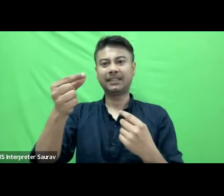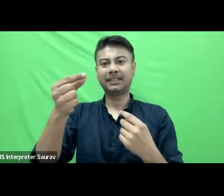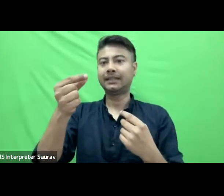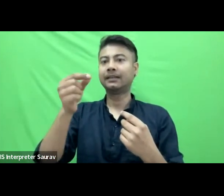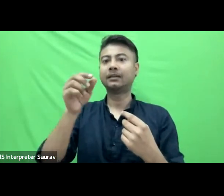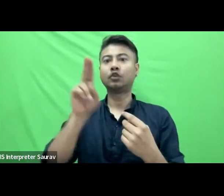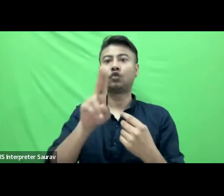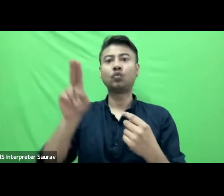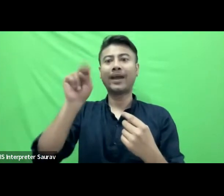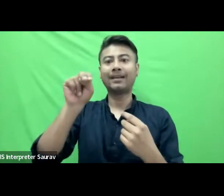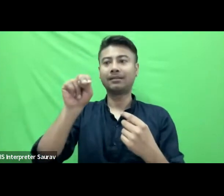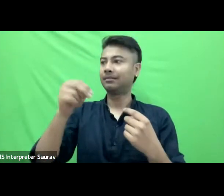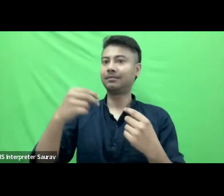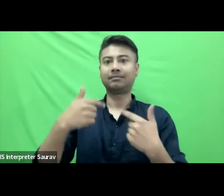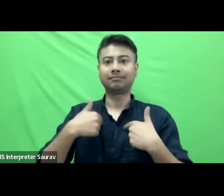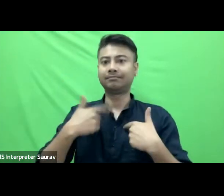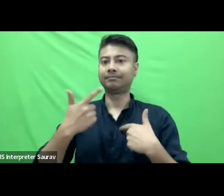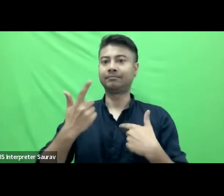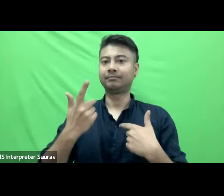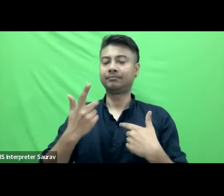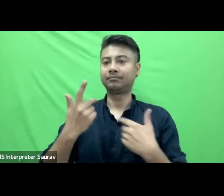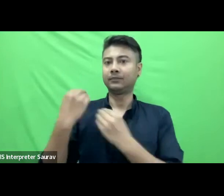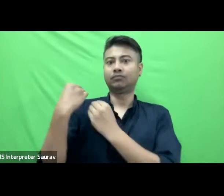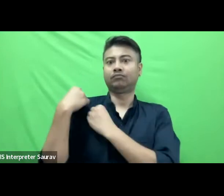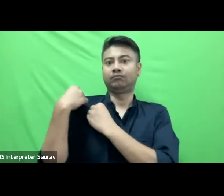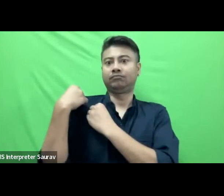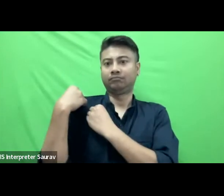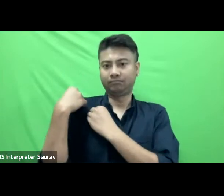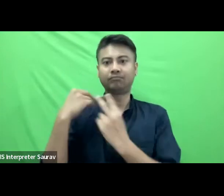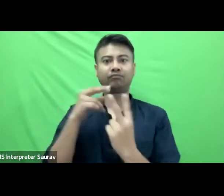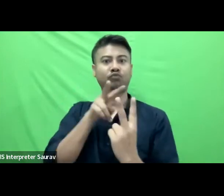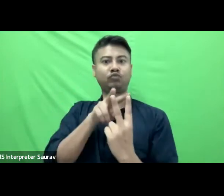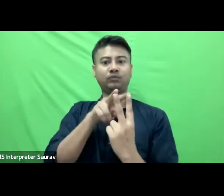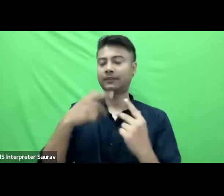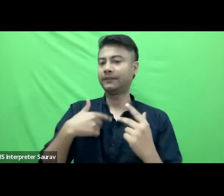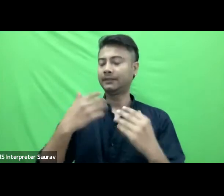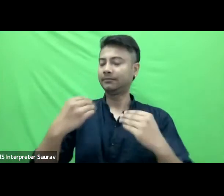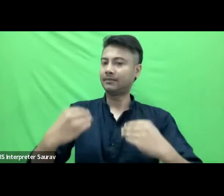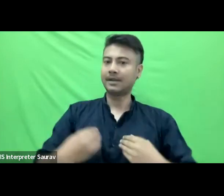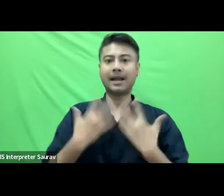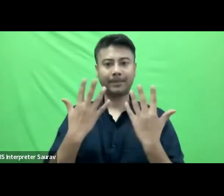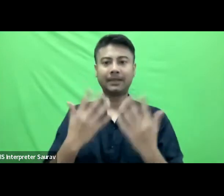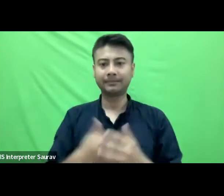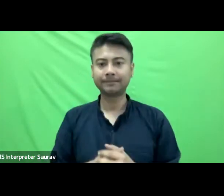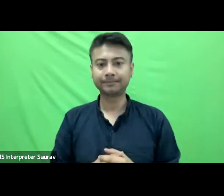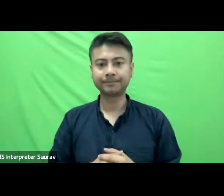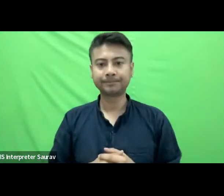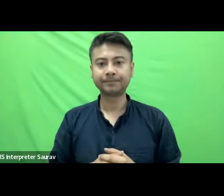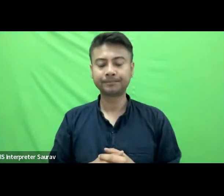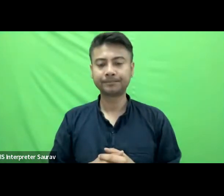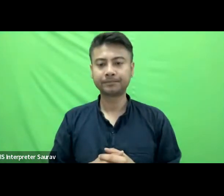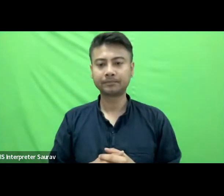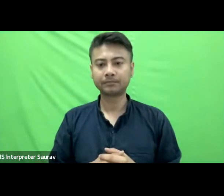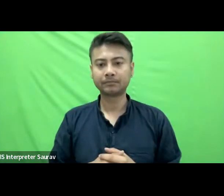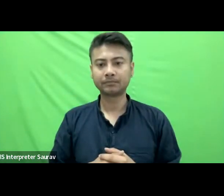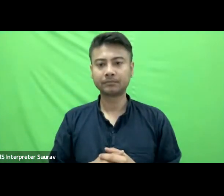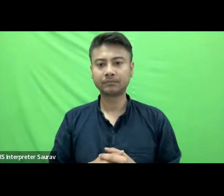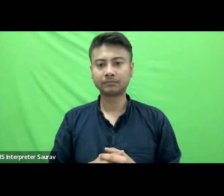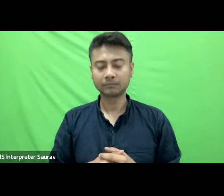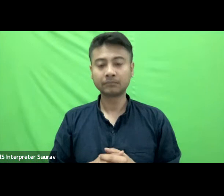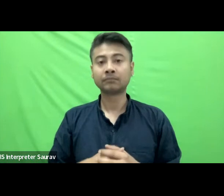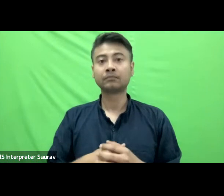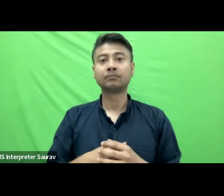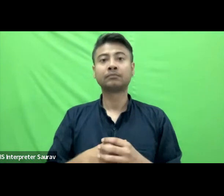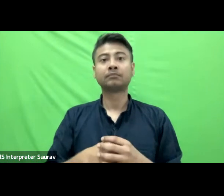as well. So I would like to start by just joining my colleagues and who have helped to